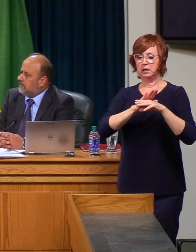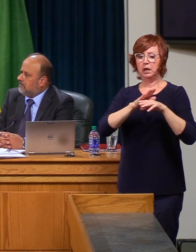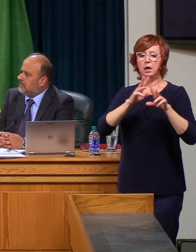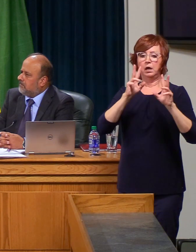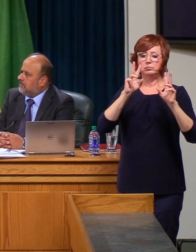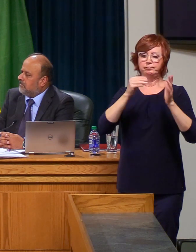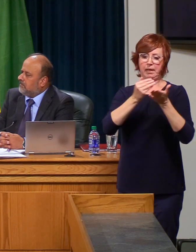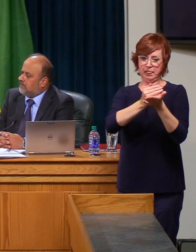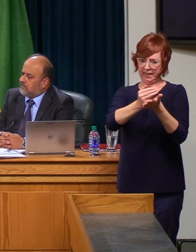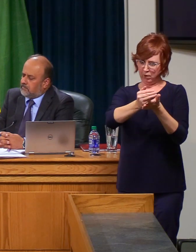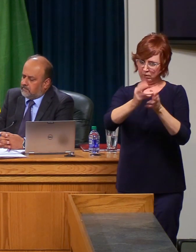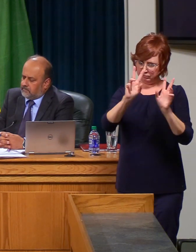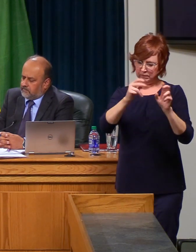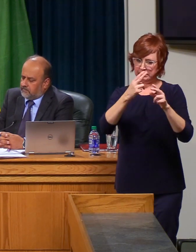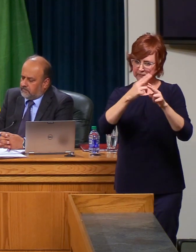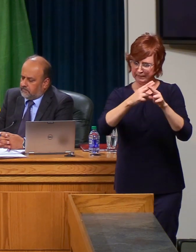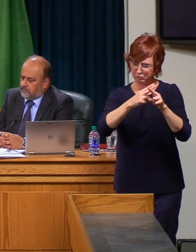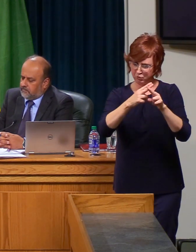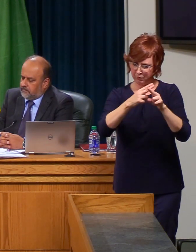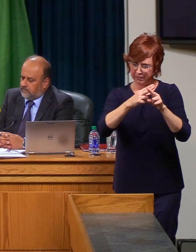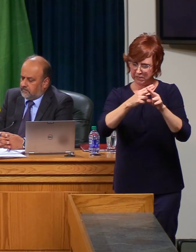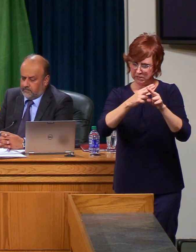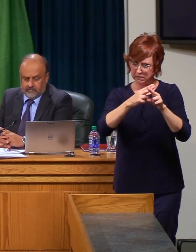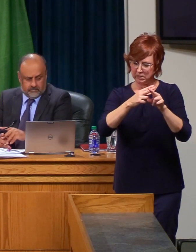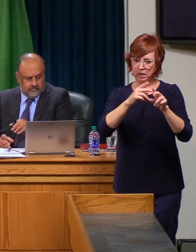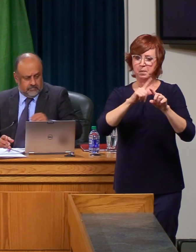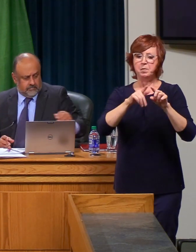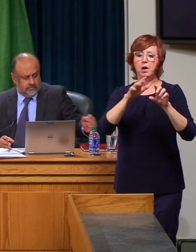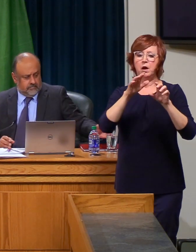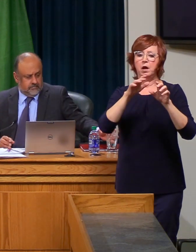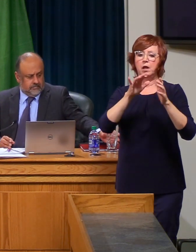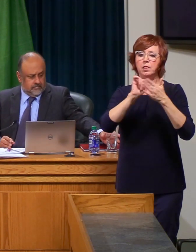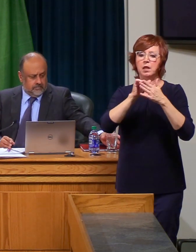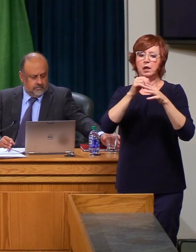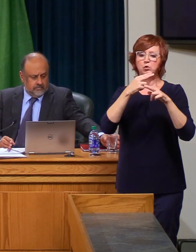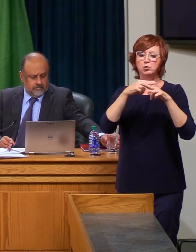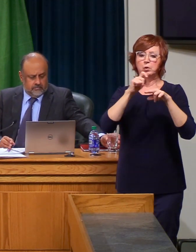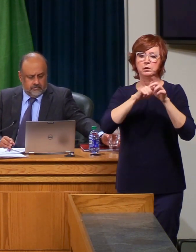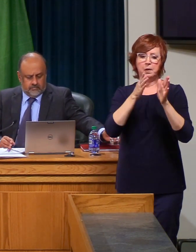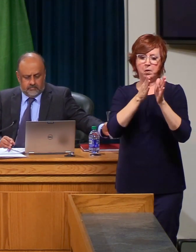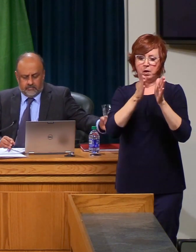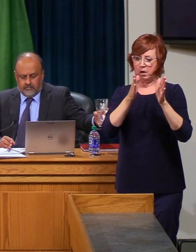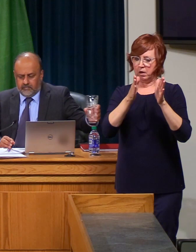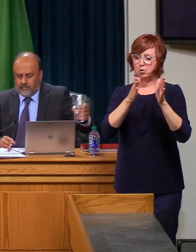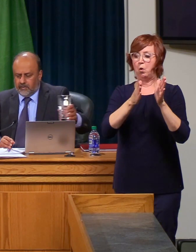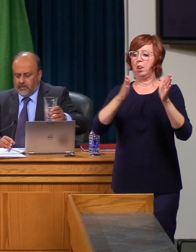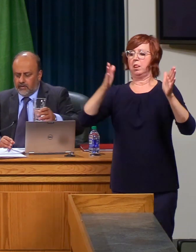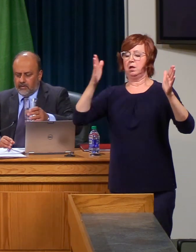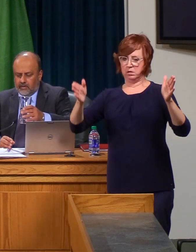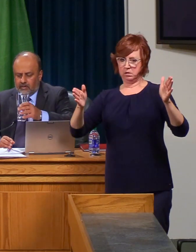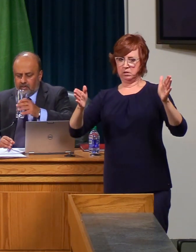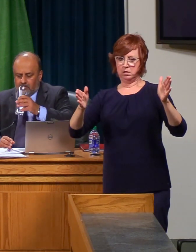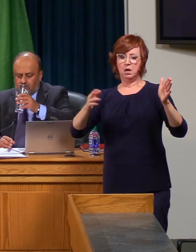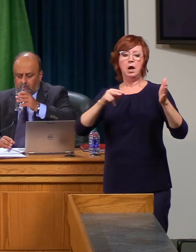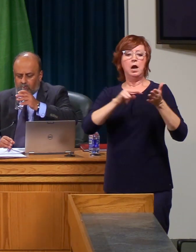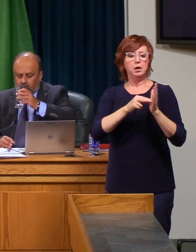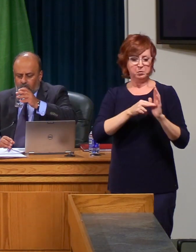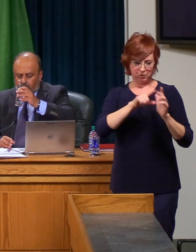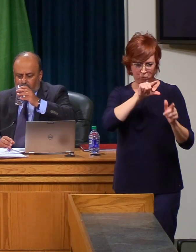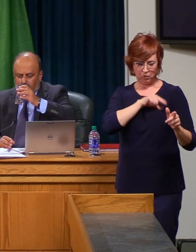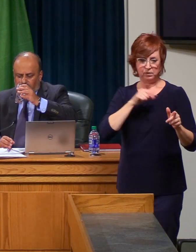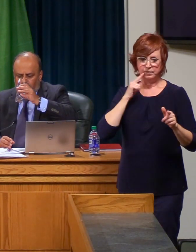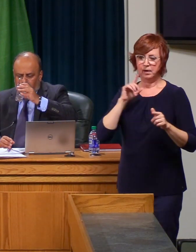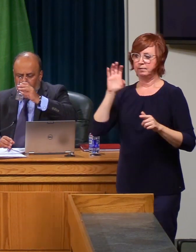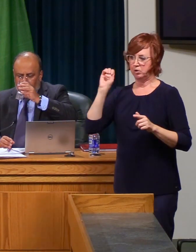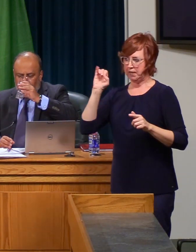layoff for a longer period of time, which will allow employees to access some of the enhanced federal EI benefits that have been put forward.